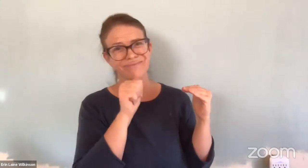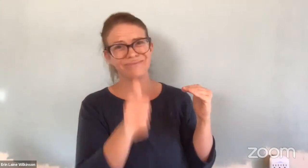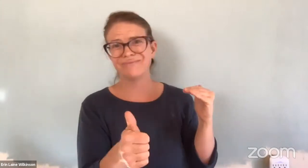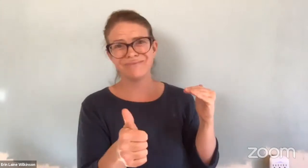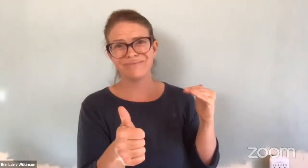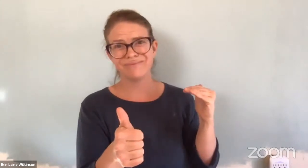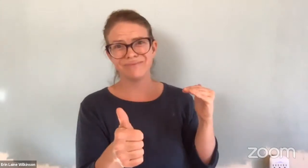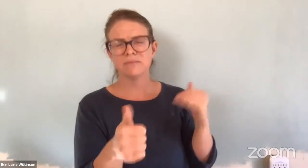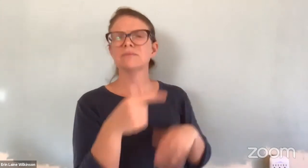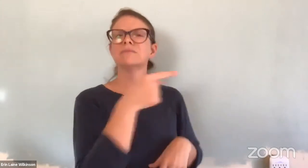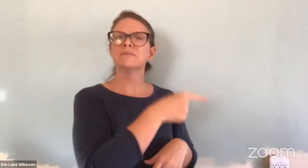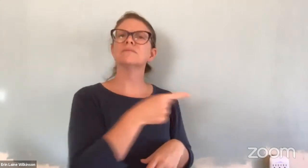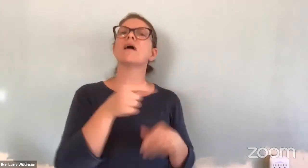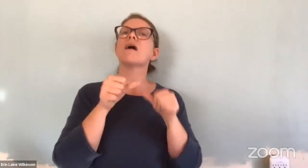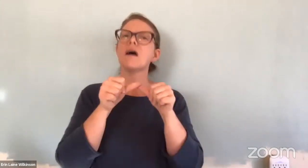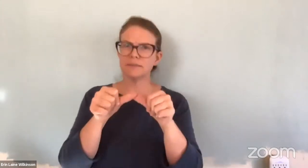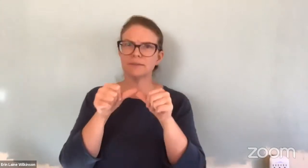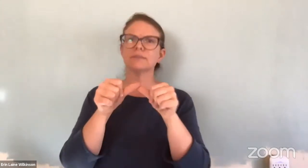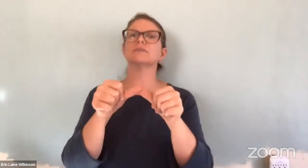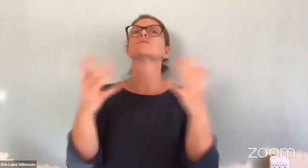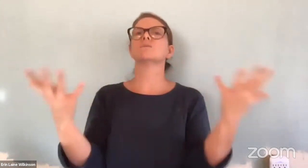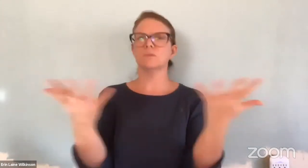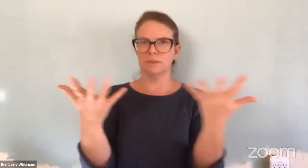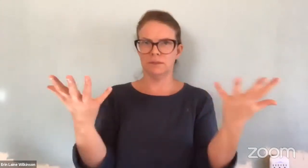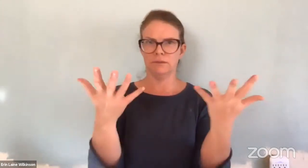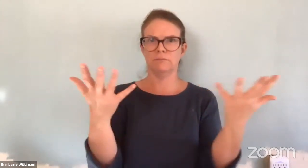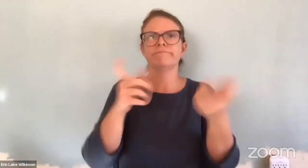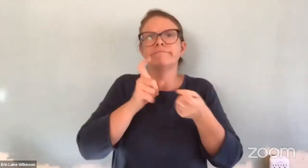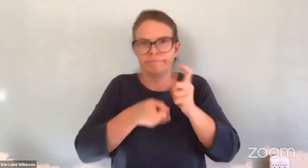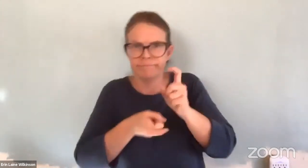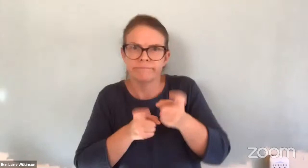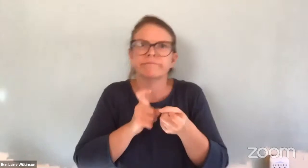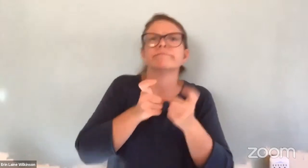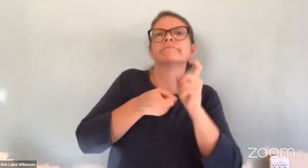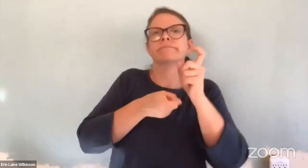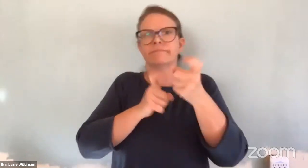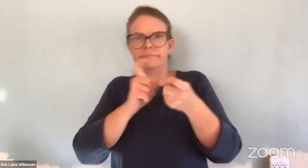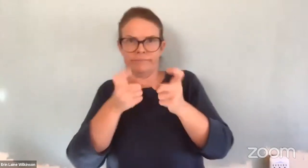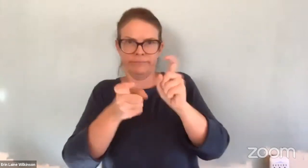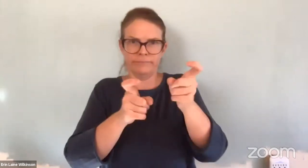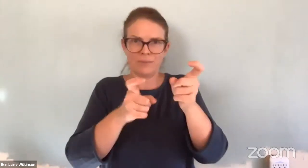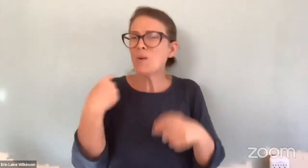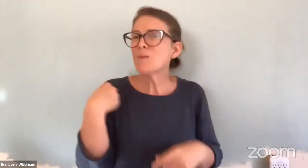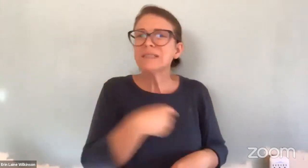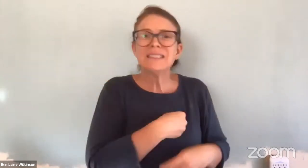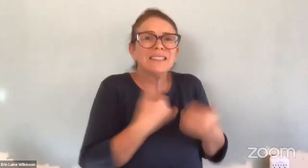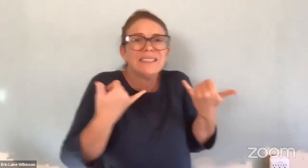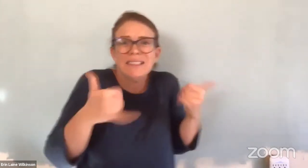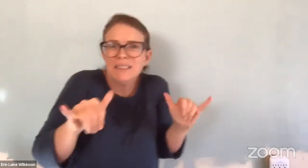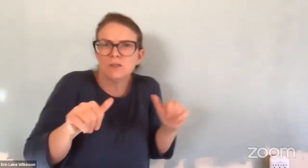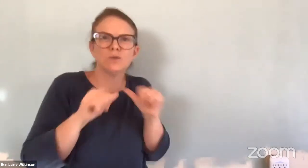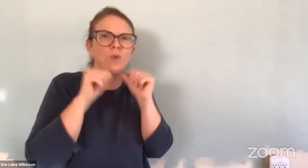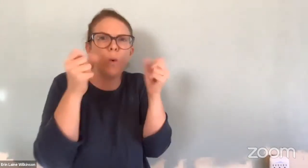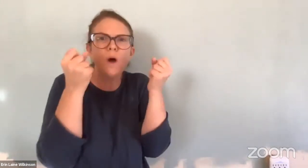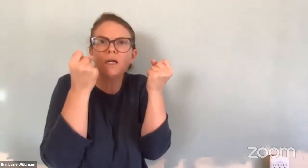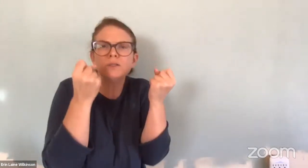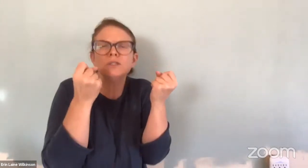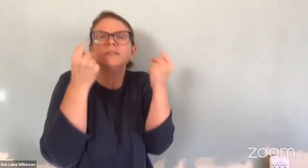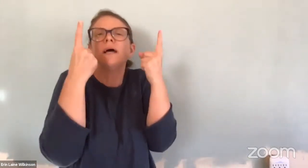being stable and unchanging is, I don't believe, correct, because there's constant change